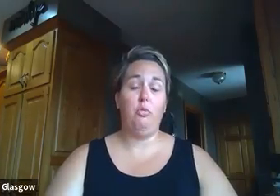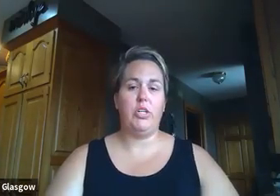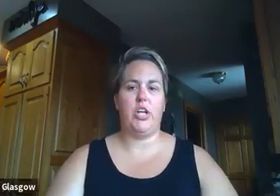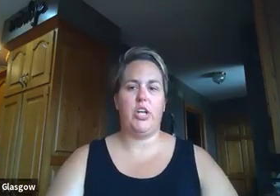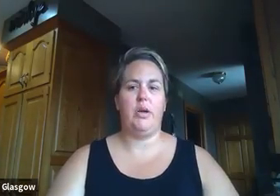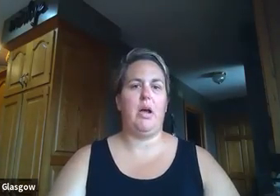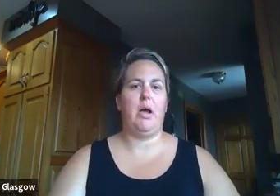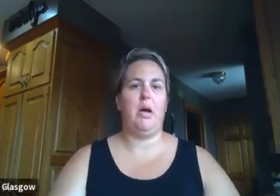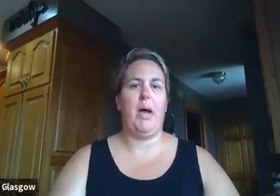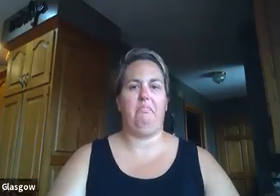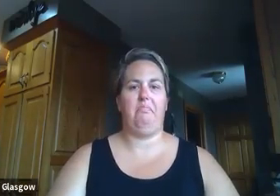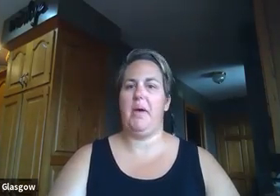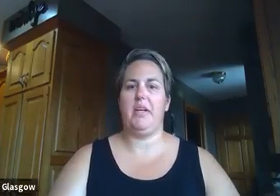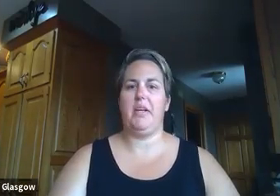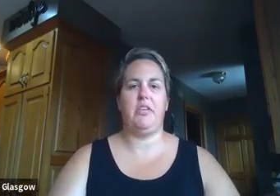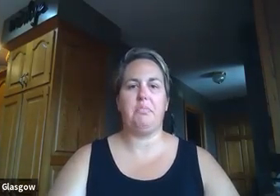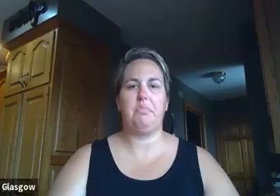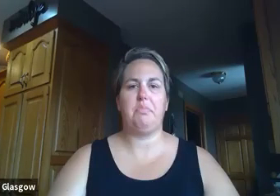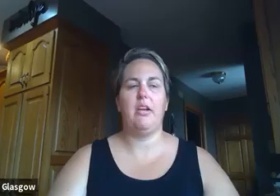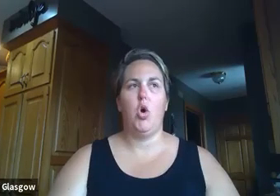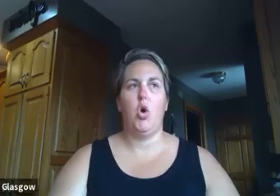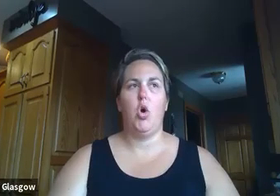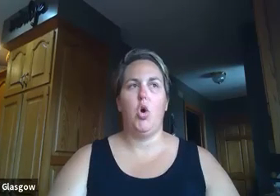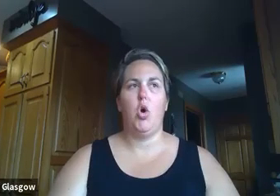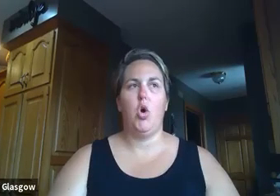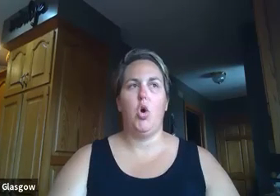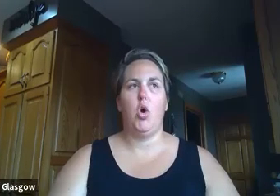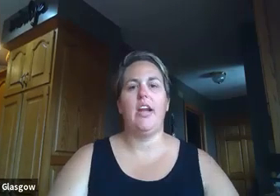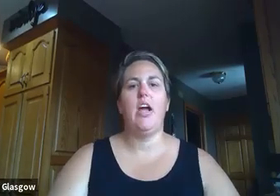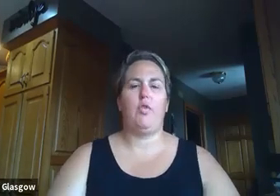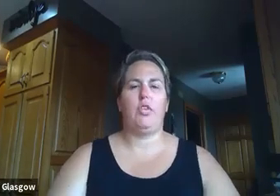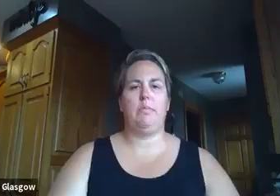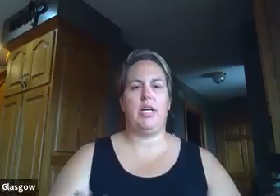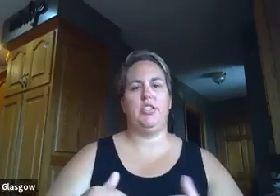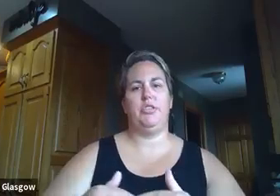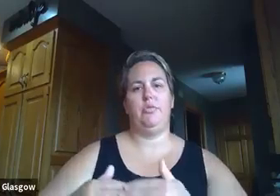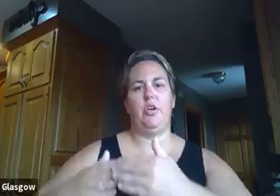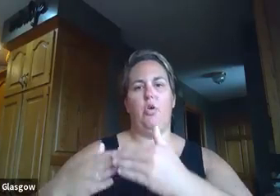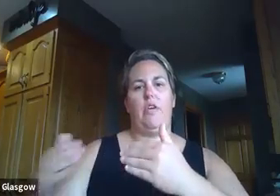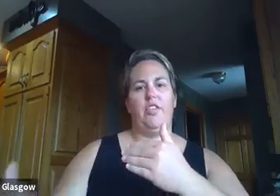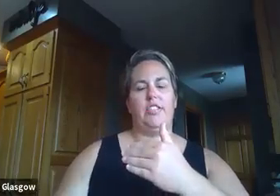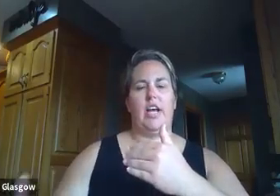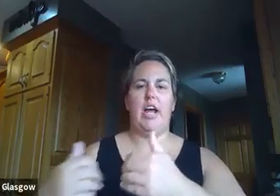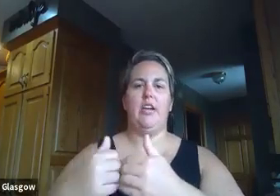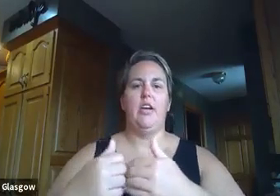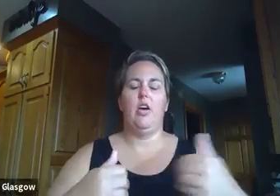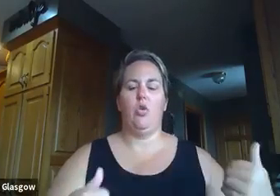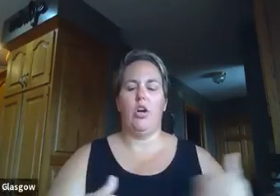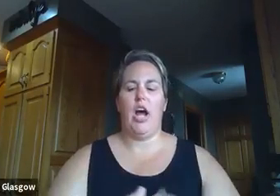which is about the best way to explain where you should sign. Of course, some signs do go off to the side or